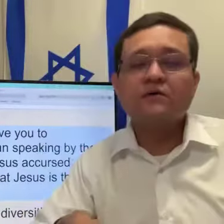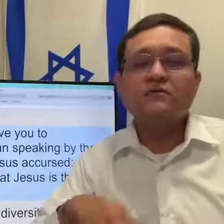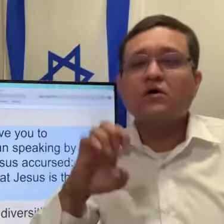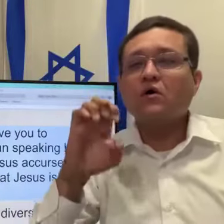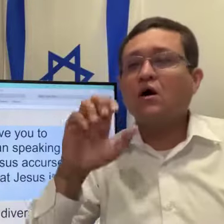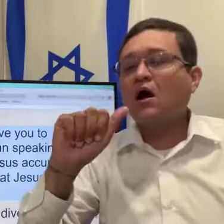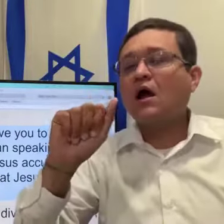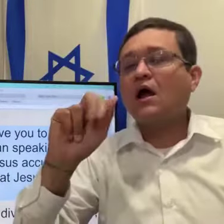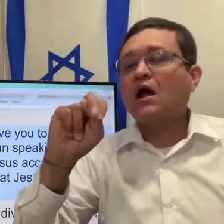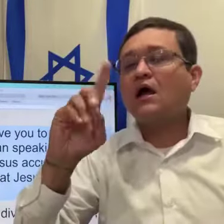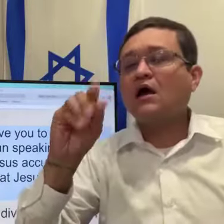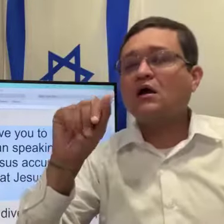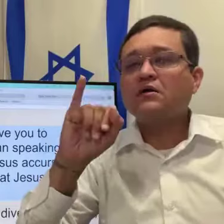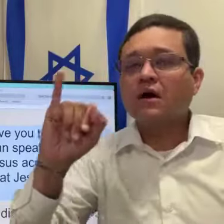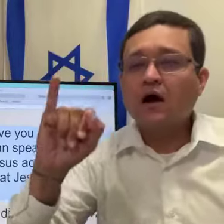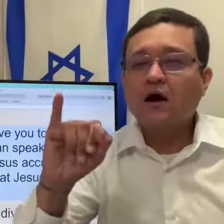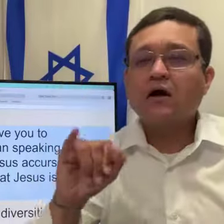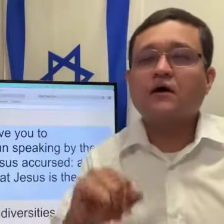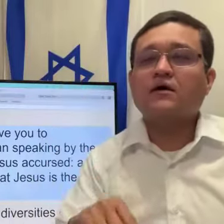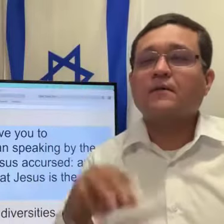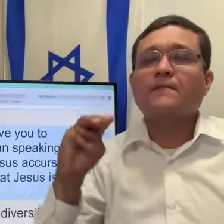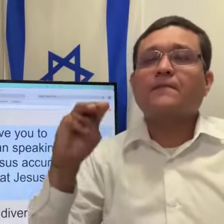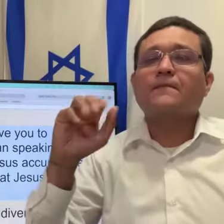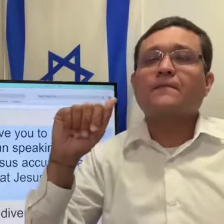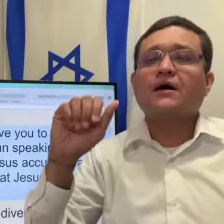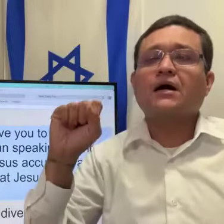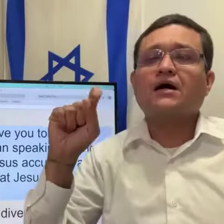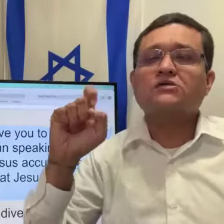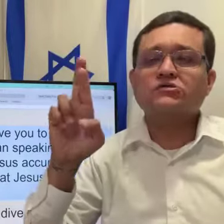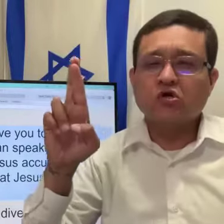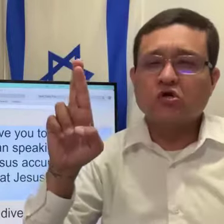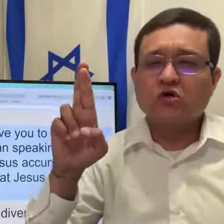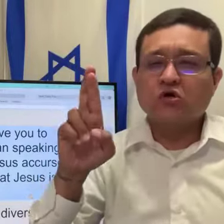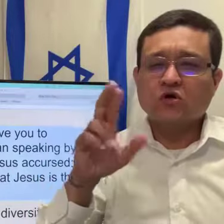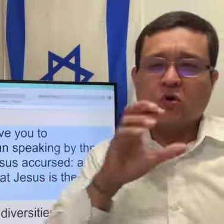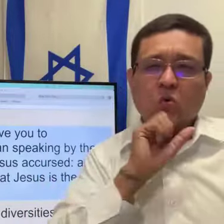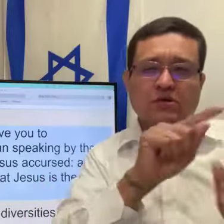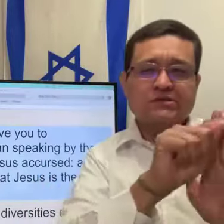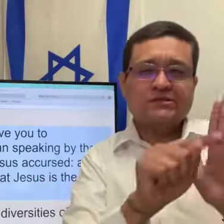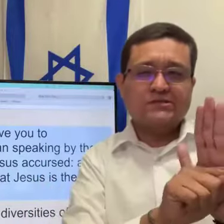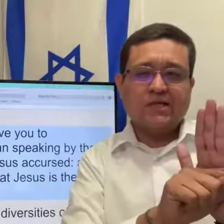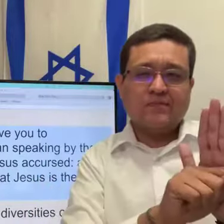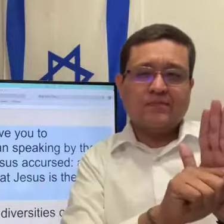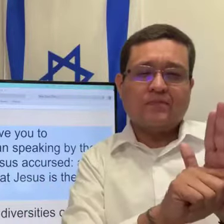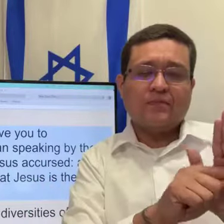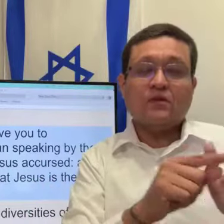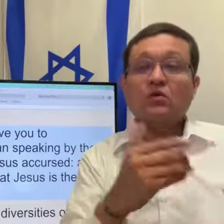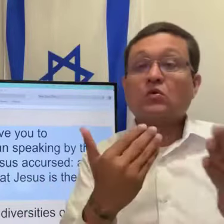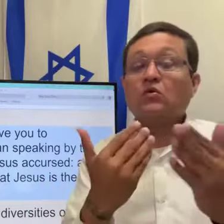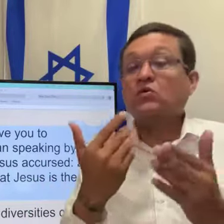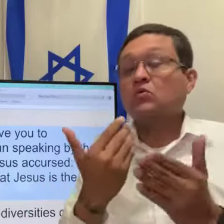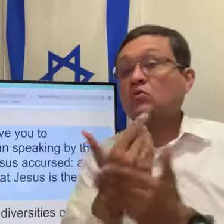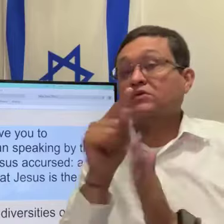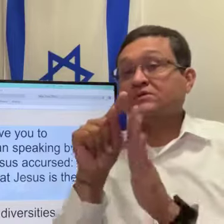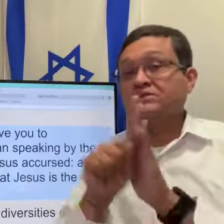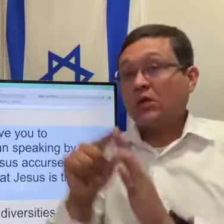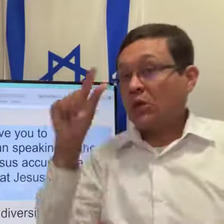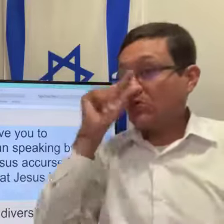We're, Juros, means different things. I and I, Elohim, a lot of different things,